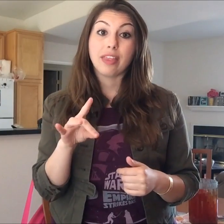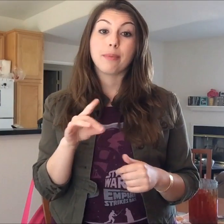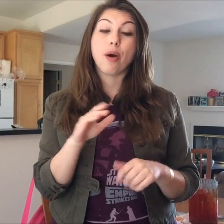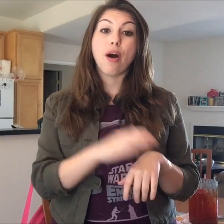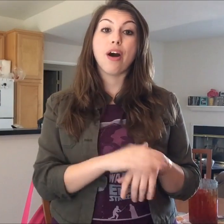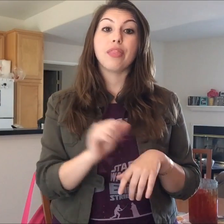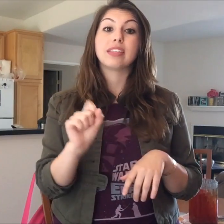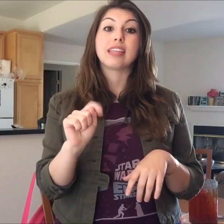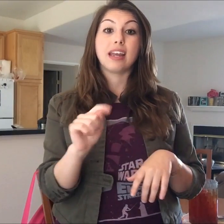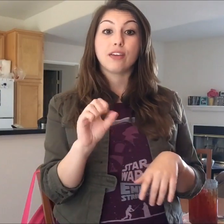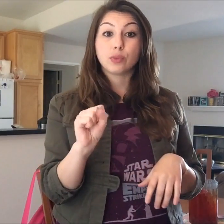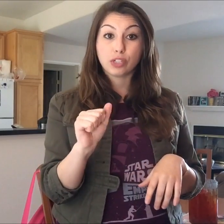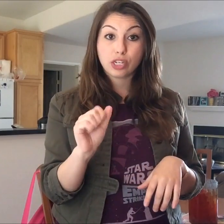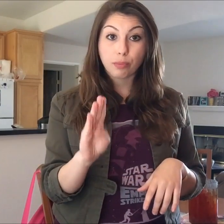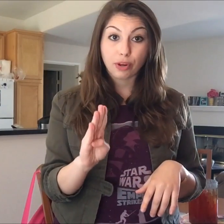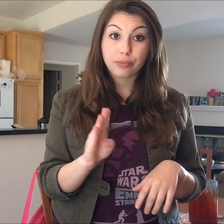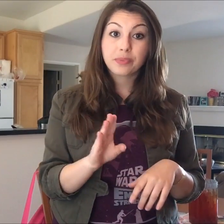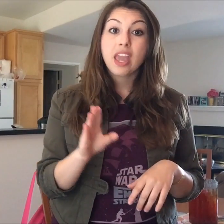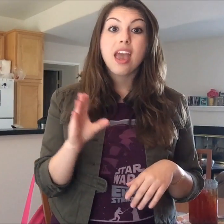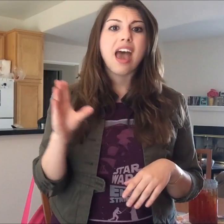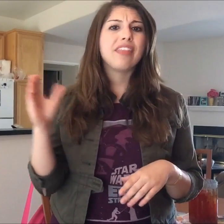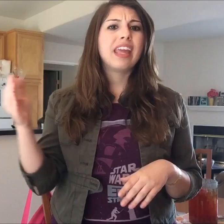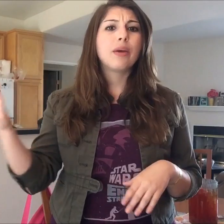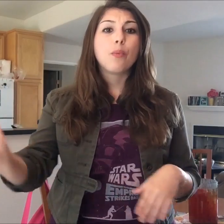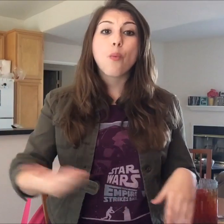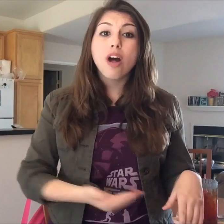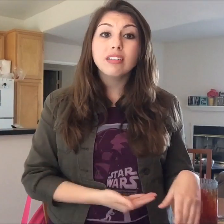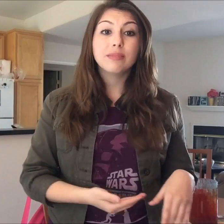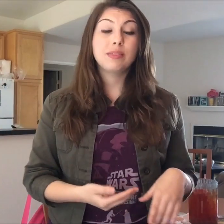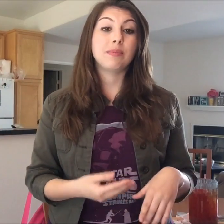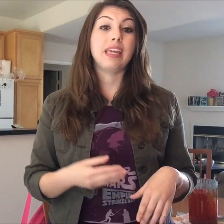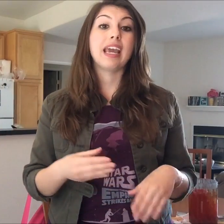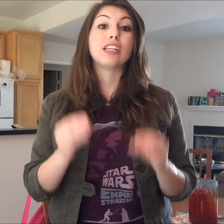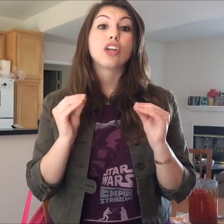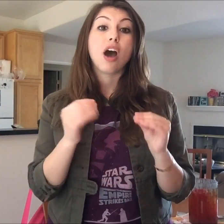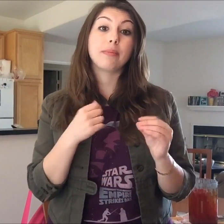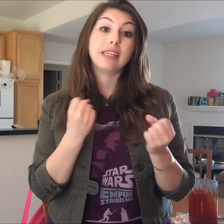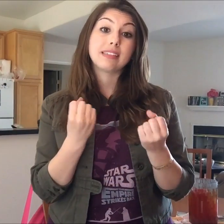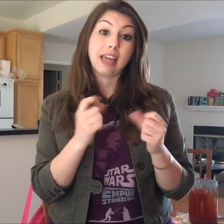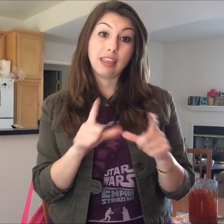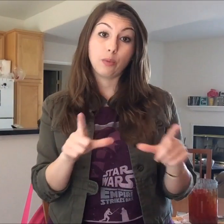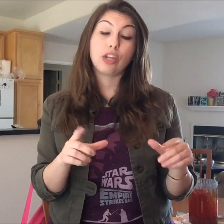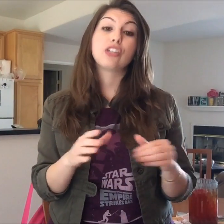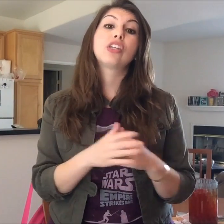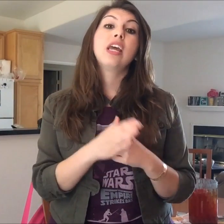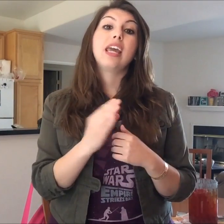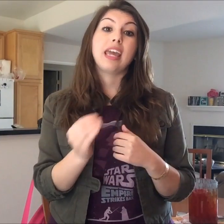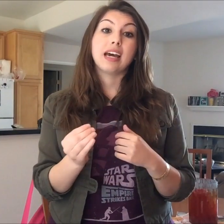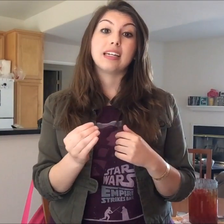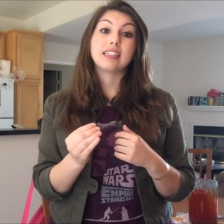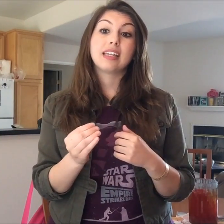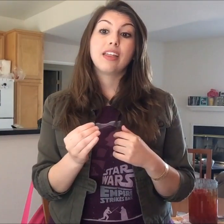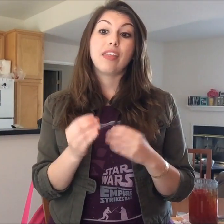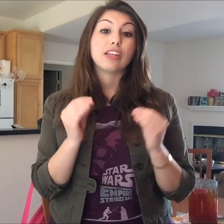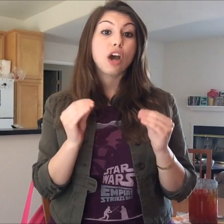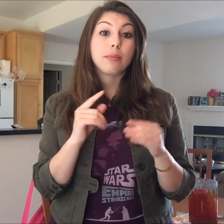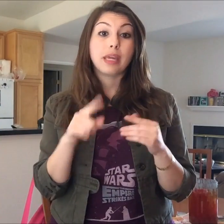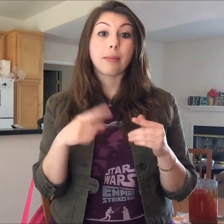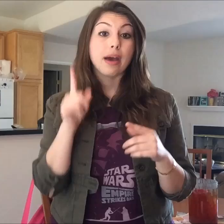them, on the set of Switched at Birth. And they welcomed me and taught me sign language. And they taught me about